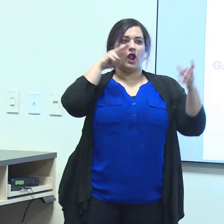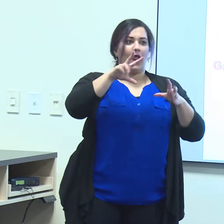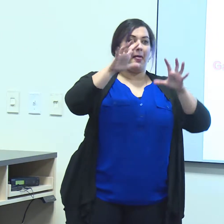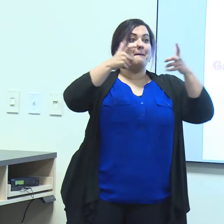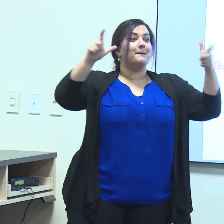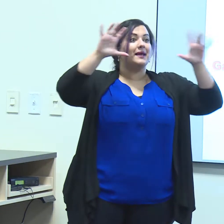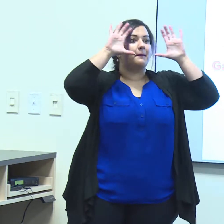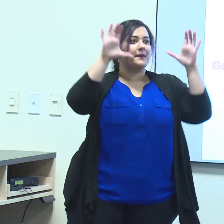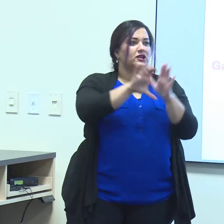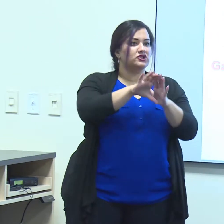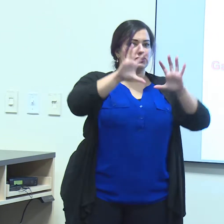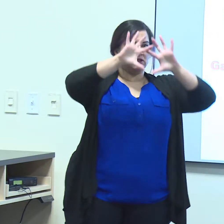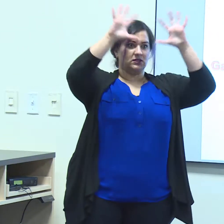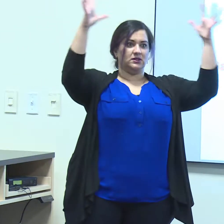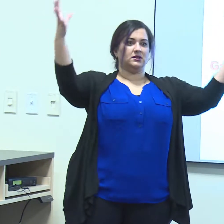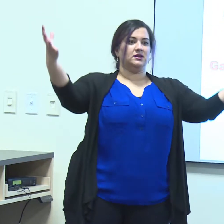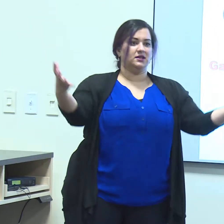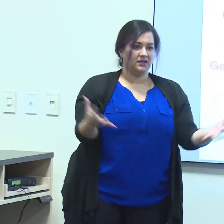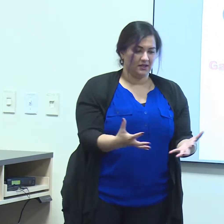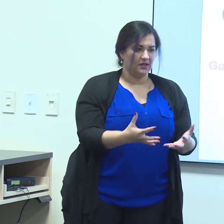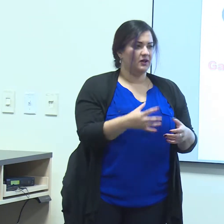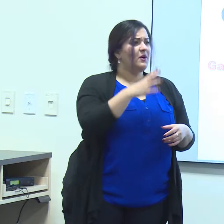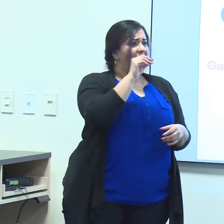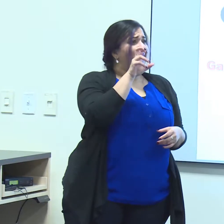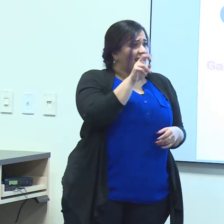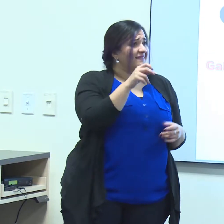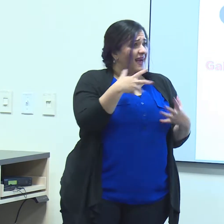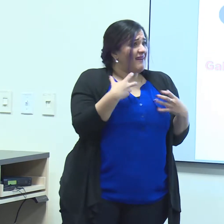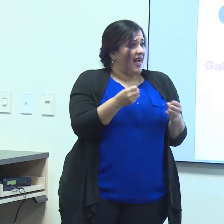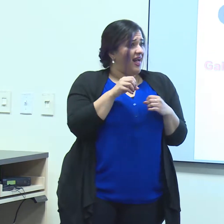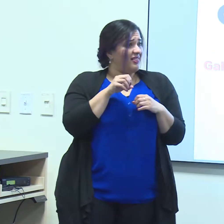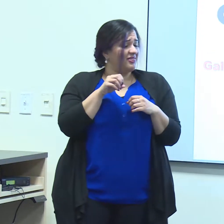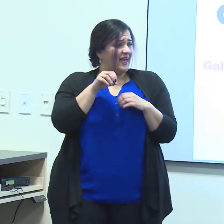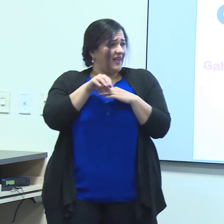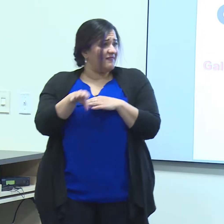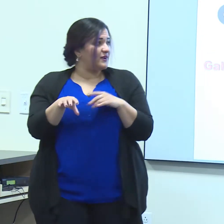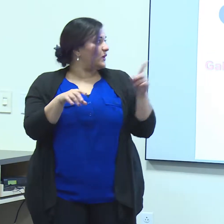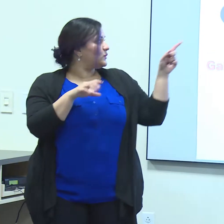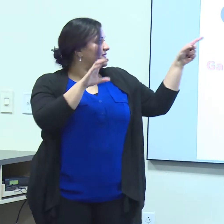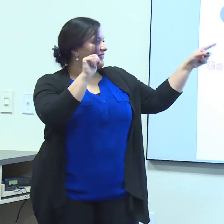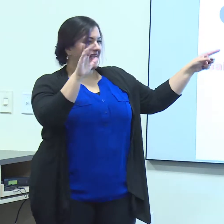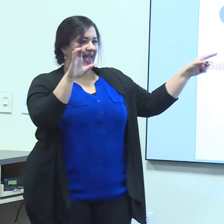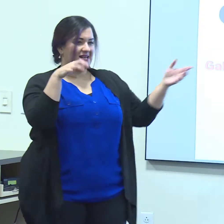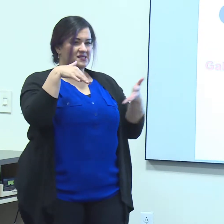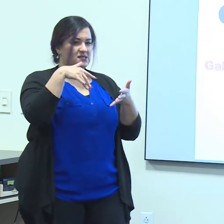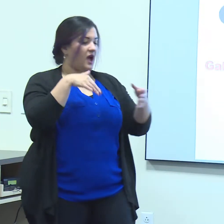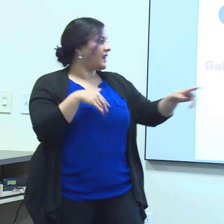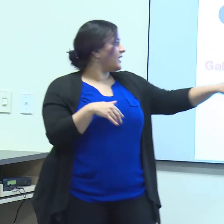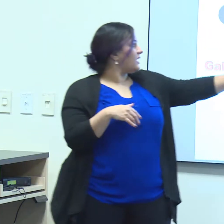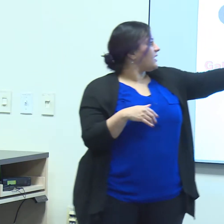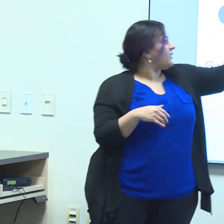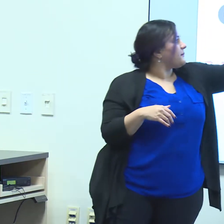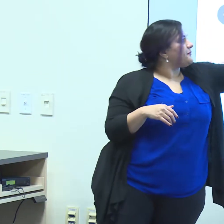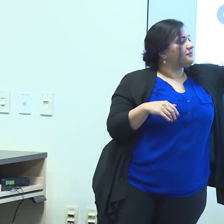trauma-informed care, it's more of a holistic approach. And yes, this ACE study,